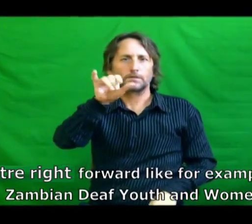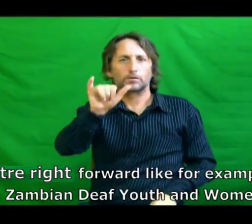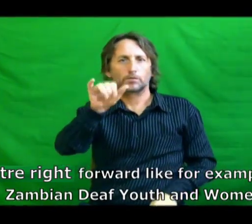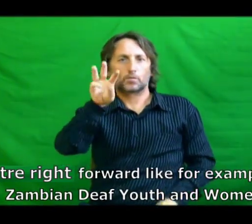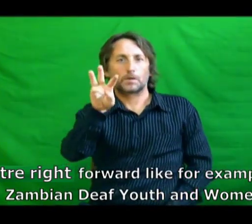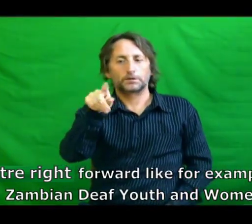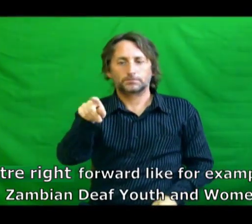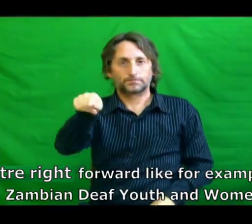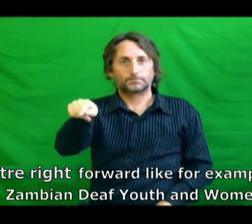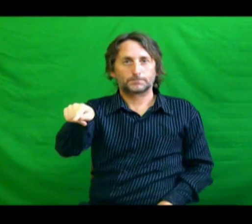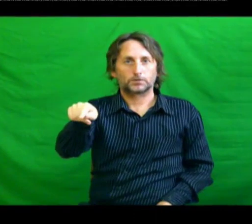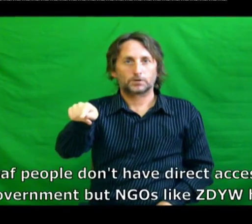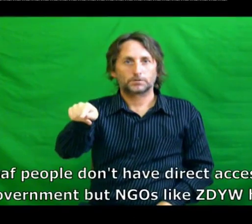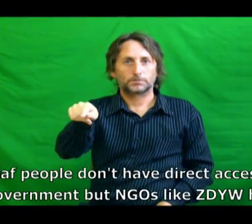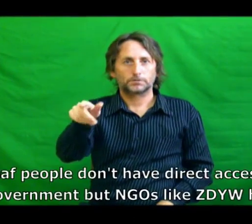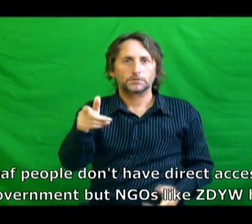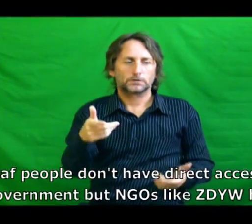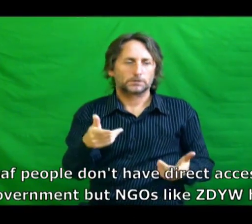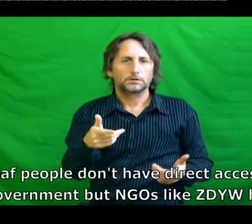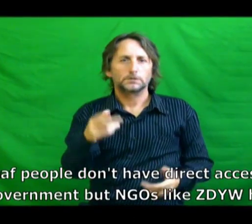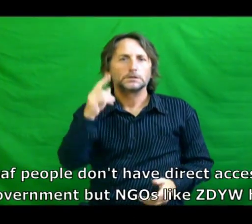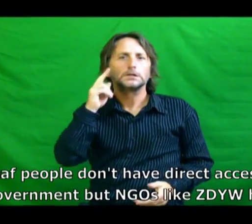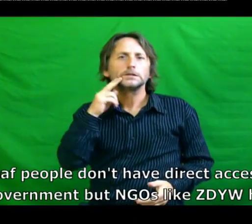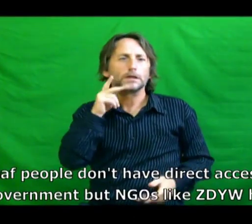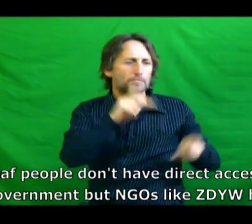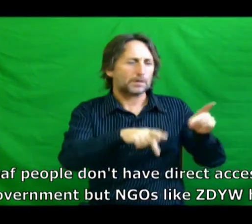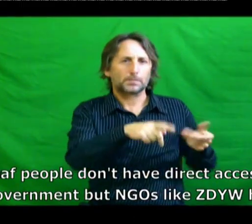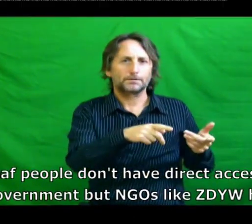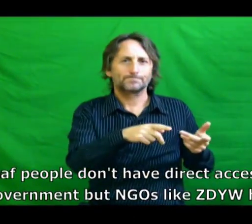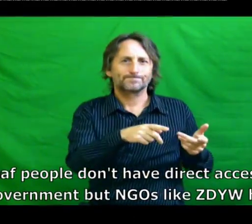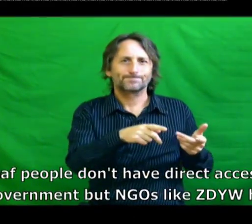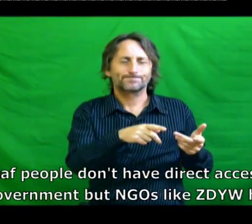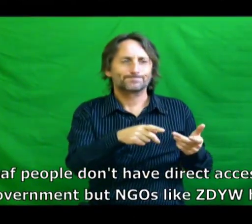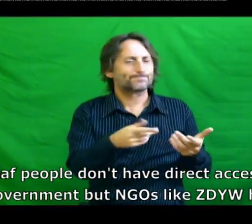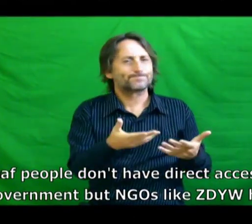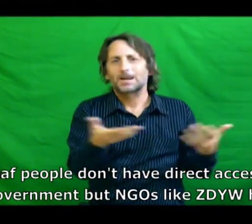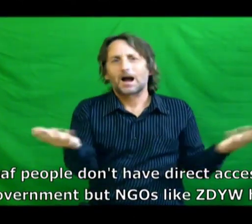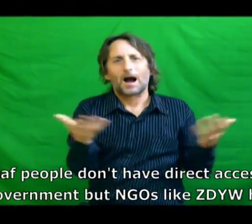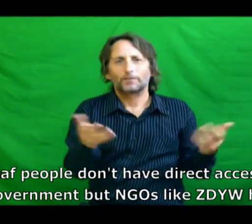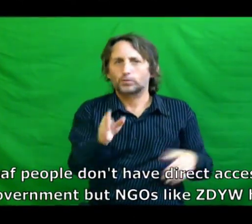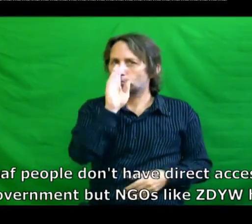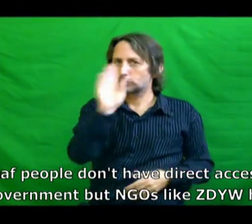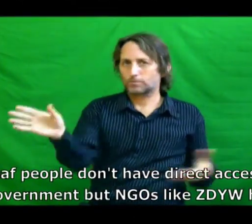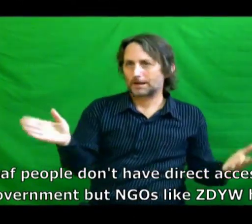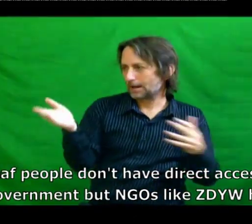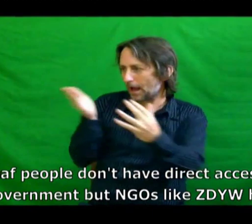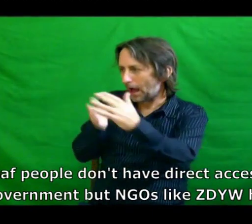Deaf people don't have direct access to government, but NGOs like ZDYW have.